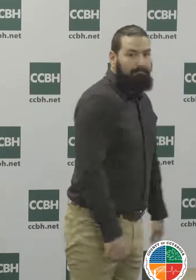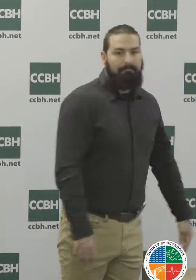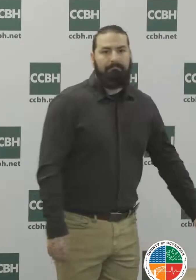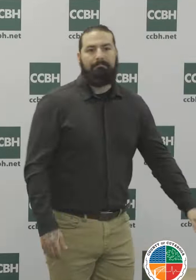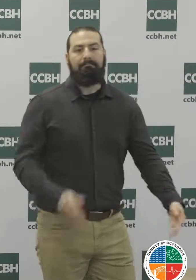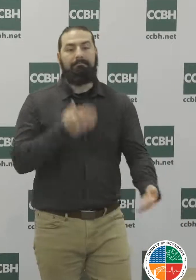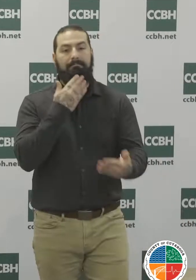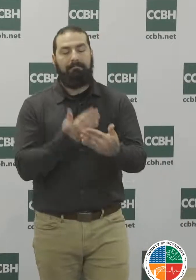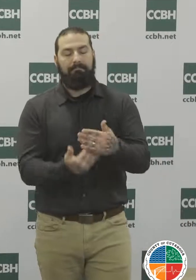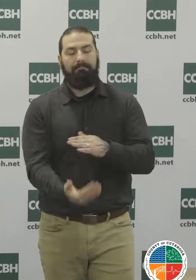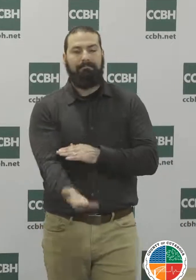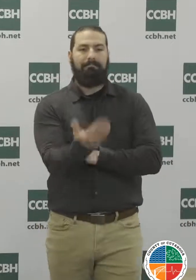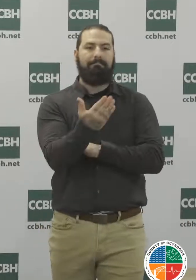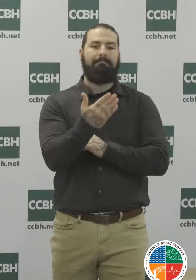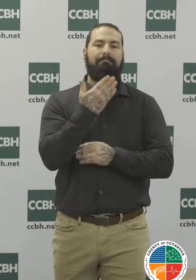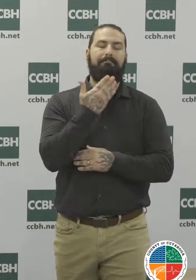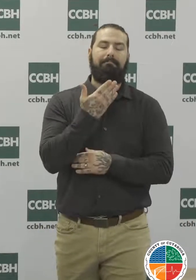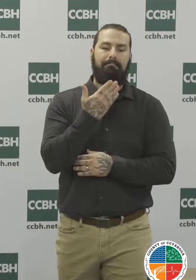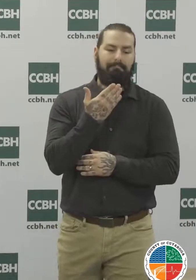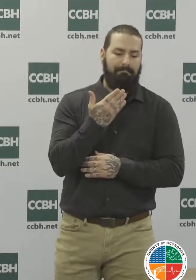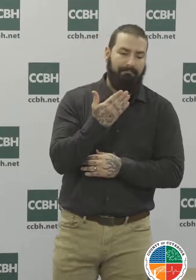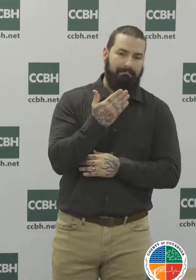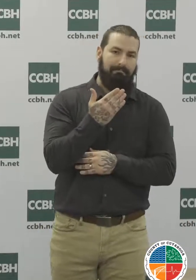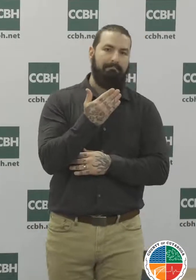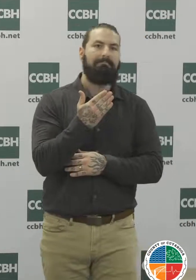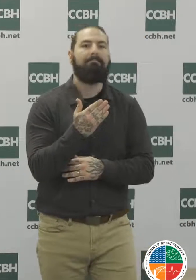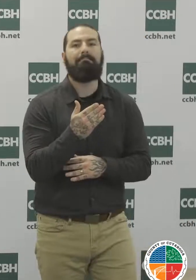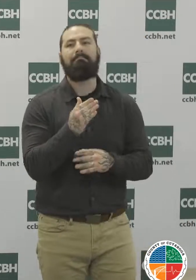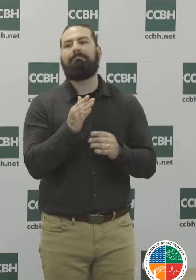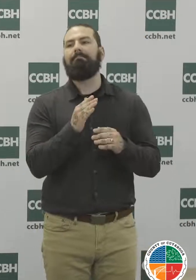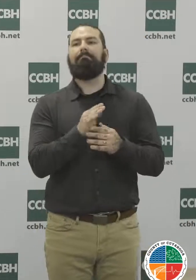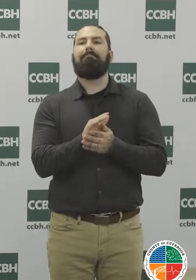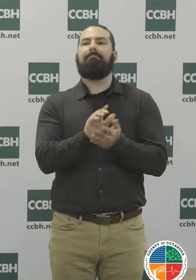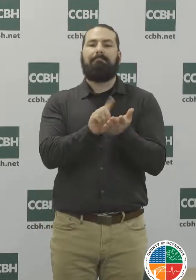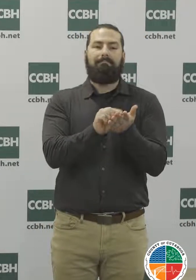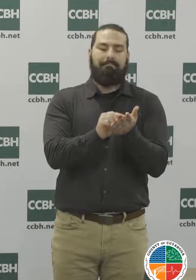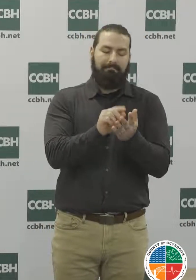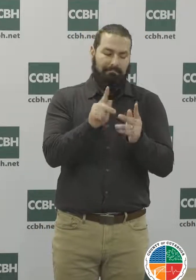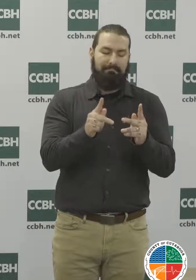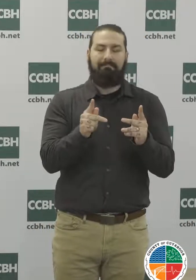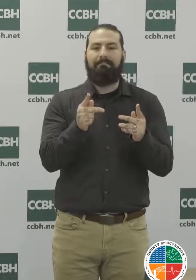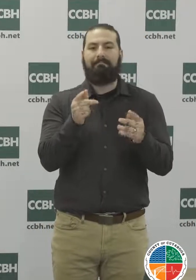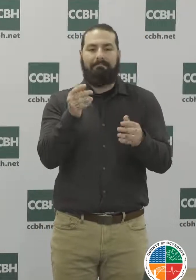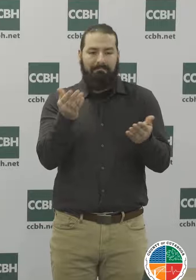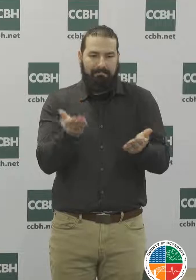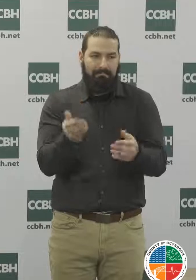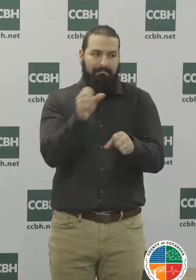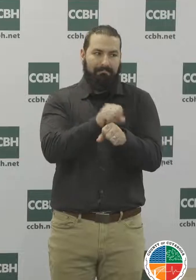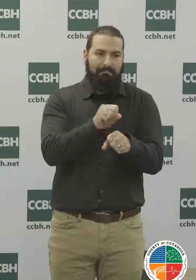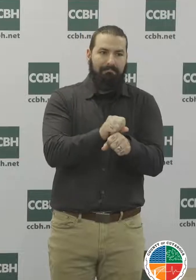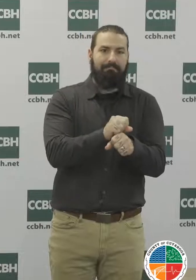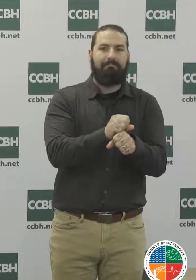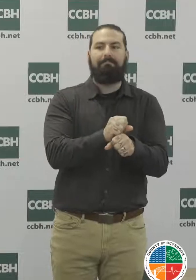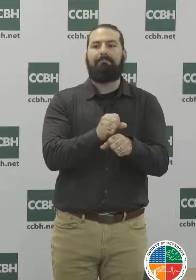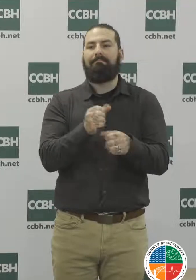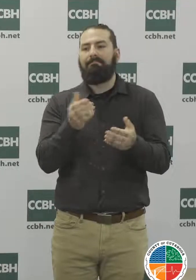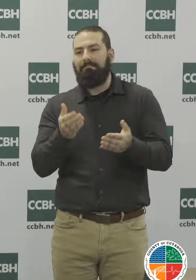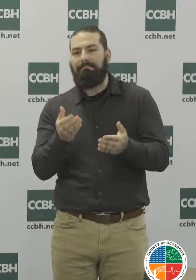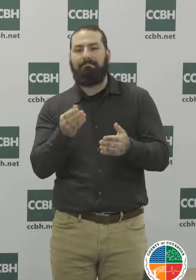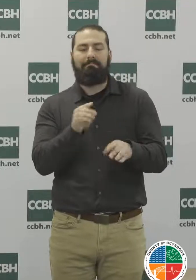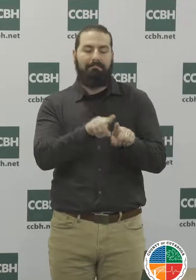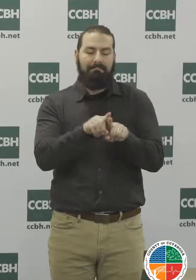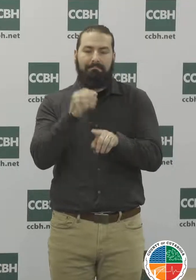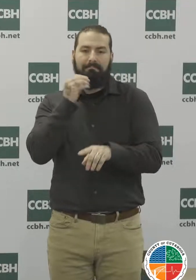Good morning. Thank you again to the members of the media who are here and also working from your offices and homes. We appreciate your